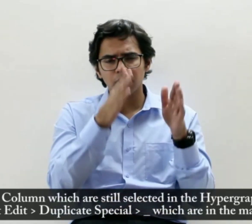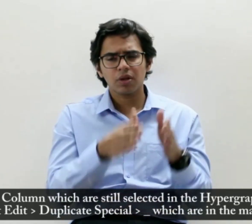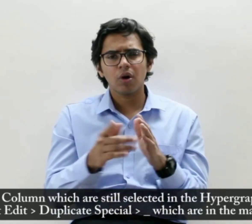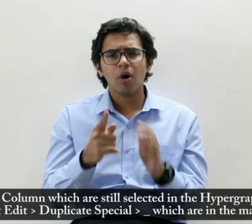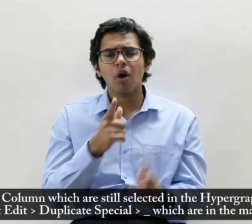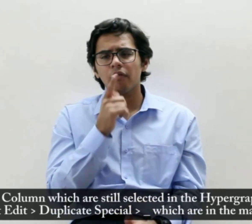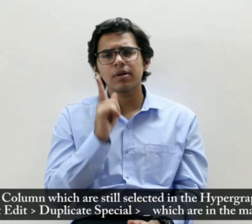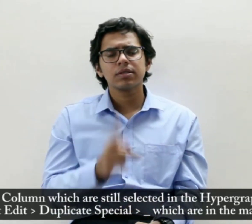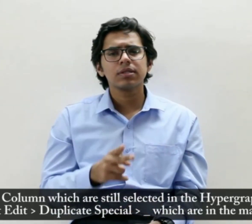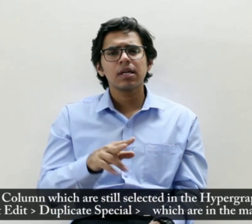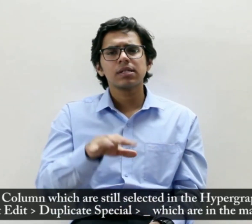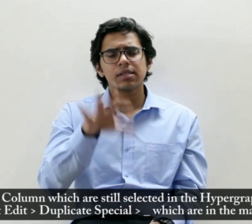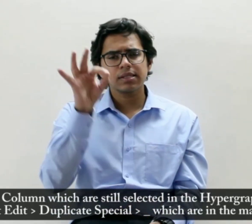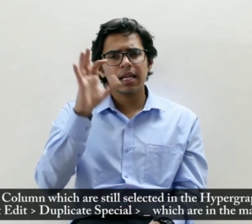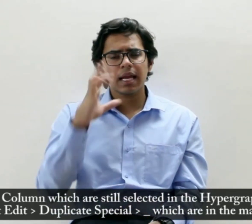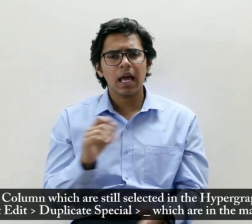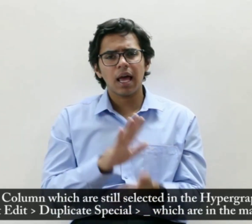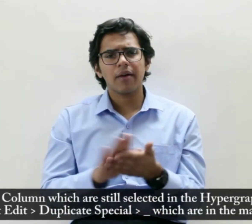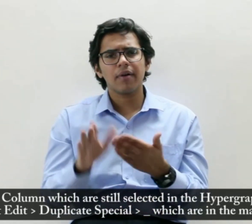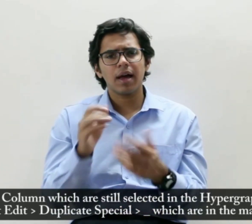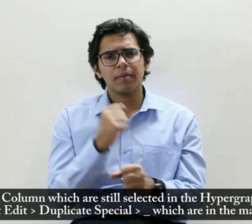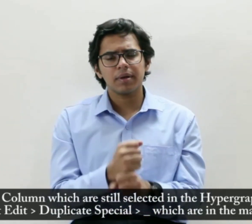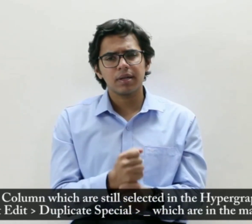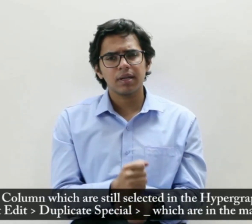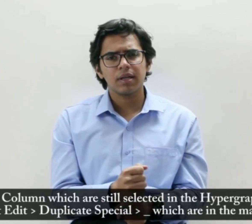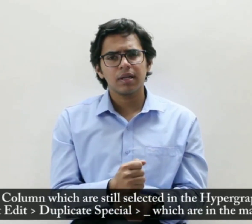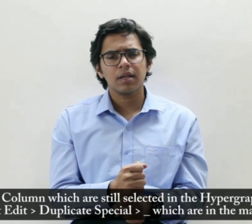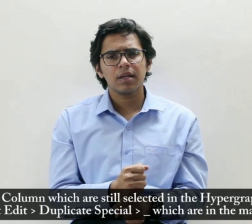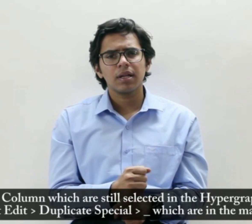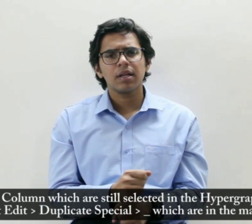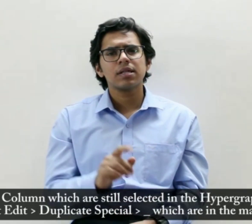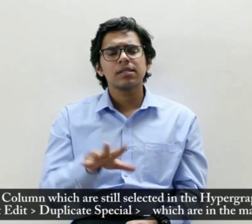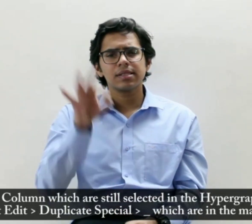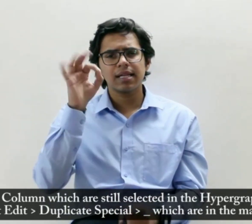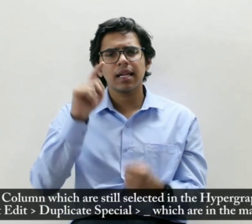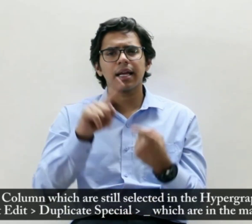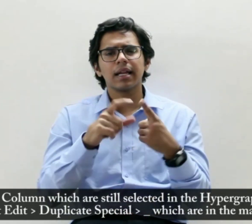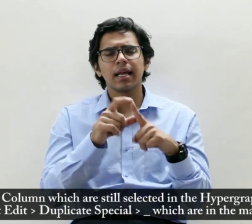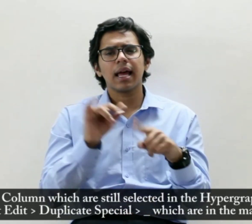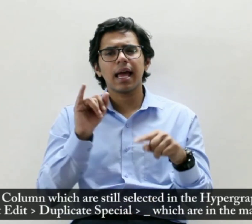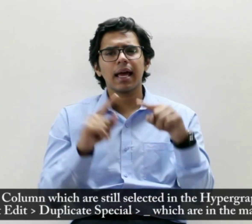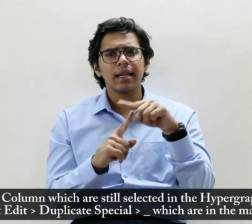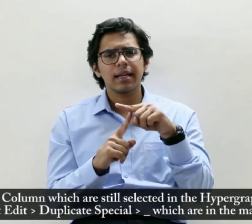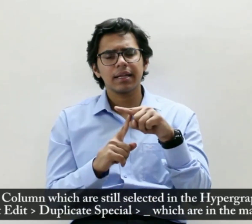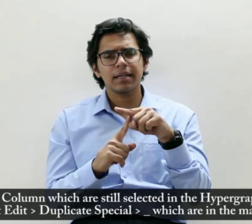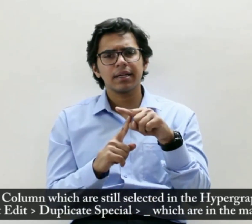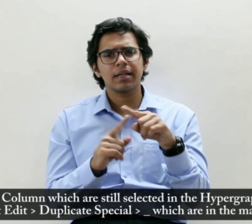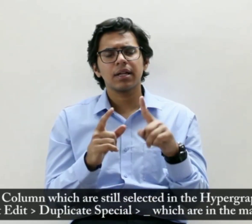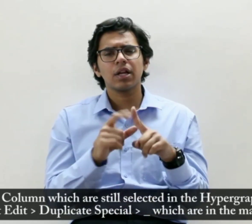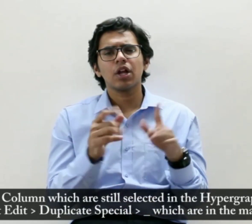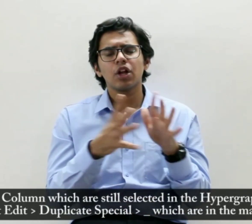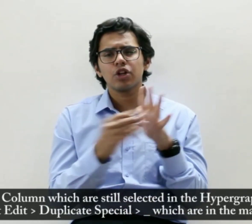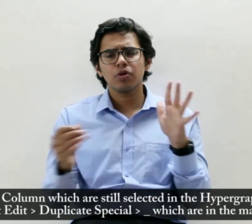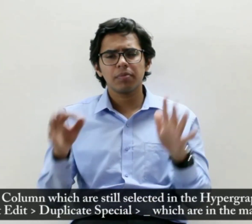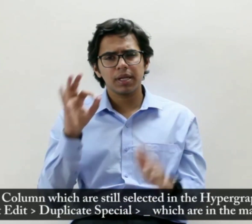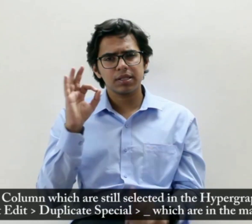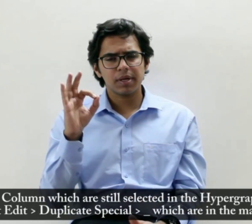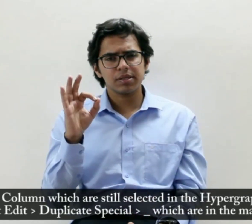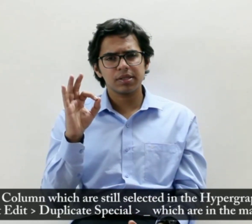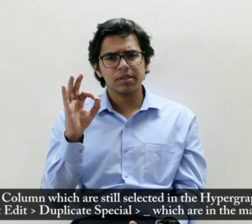The column which are still selected in the hypergraph, then select Edit, Duplicate Special